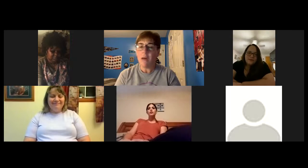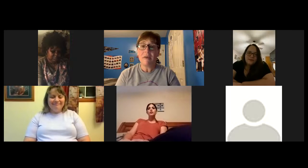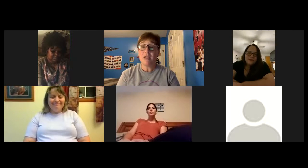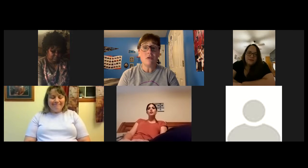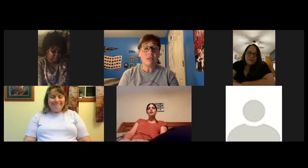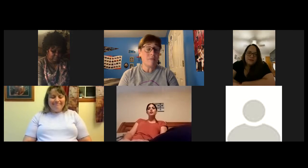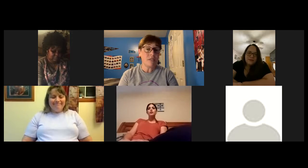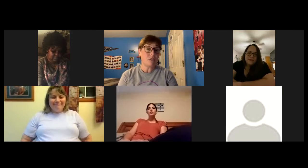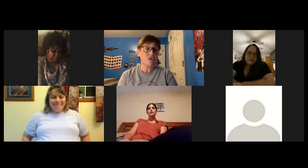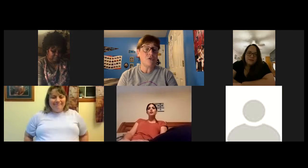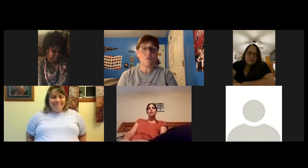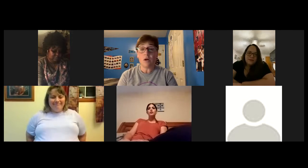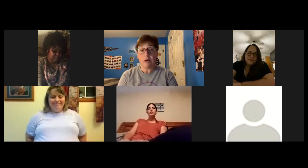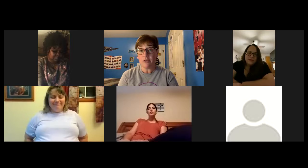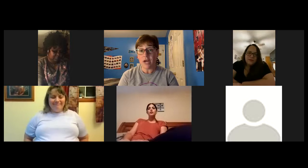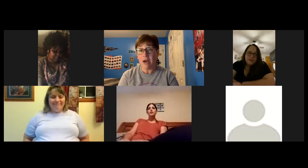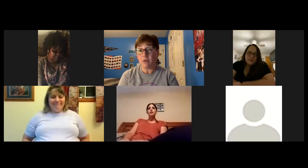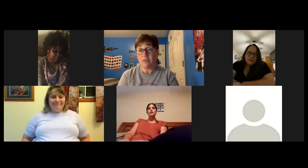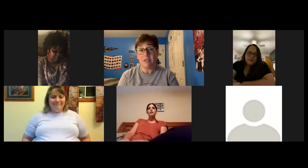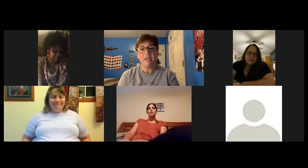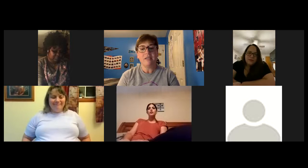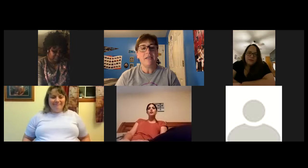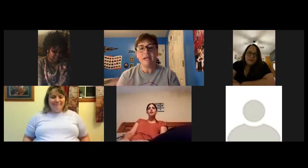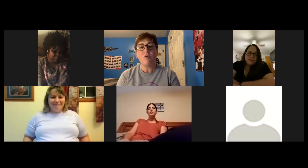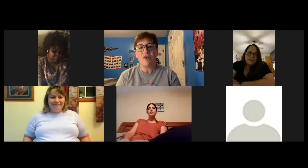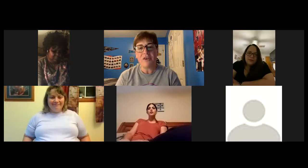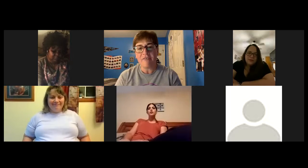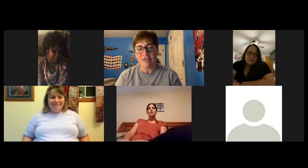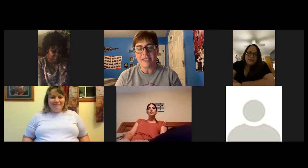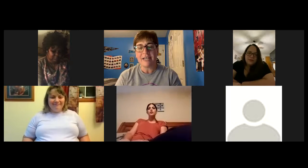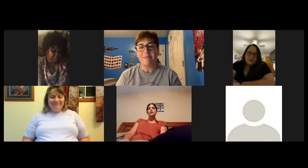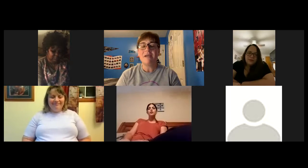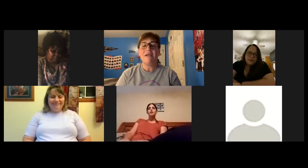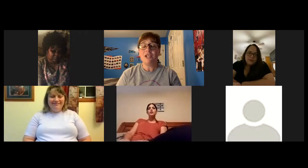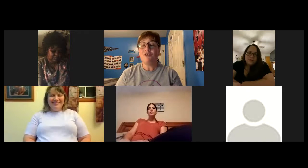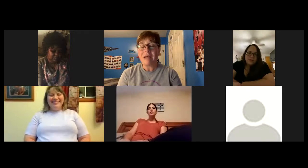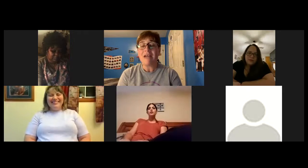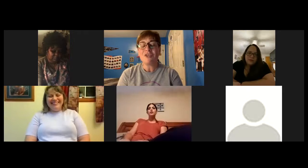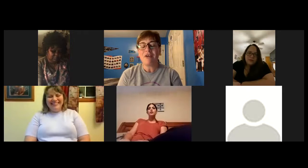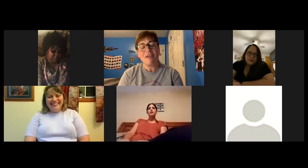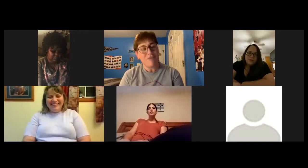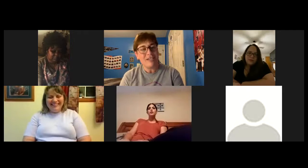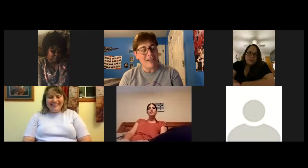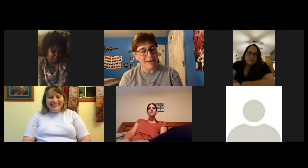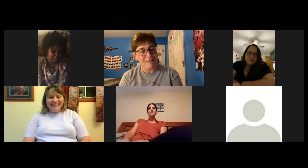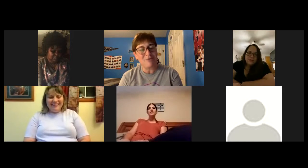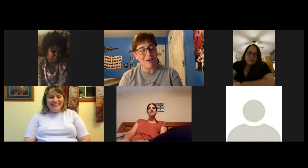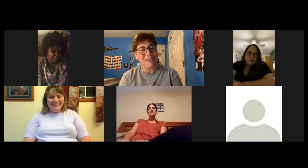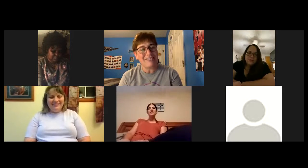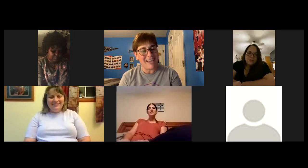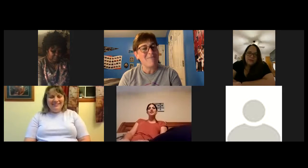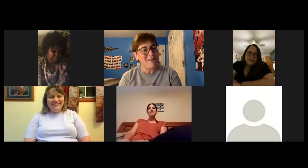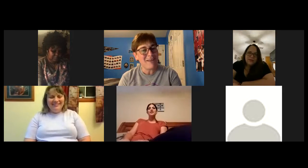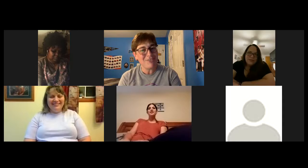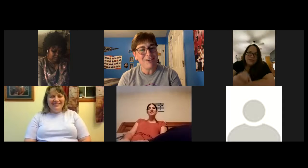So, but something you can do too is walk around your house. Like we've all got free time. In your imaginary free time, that's what I